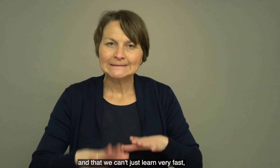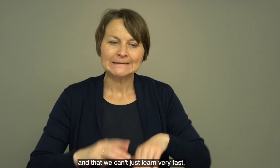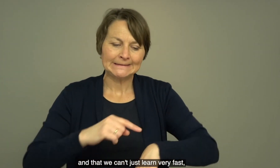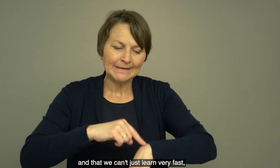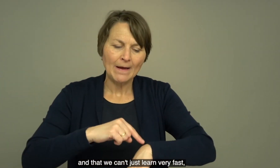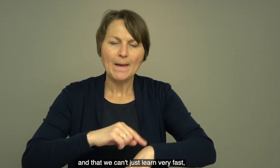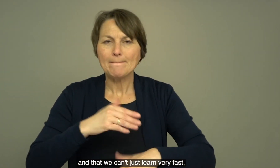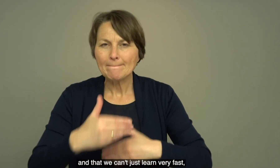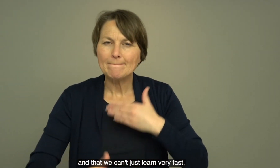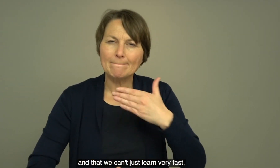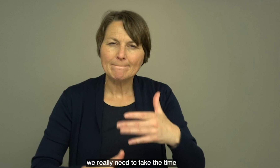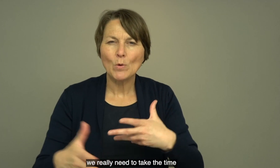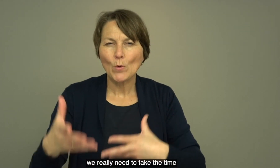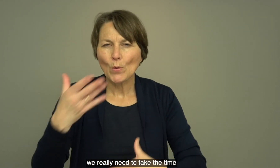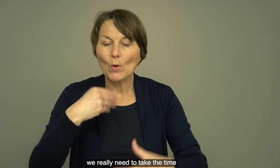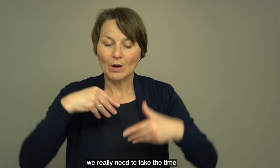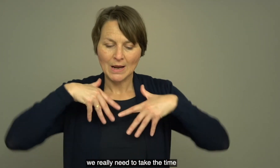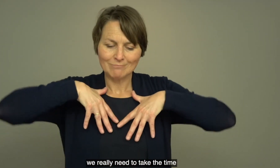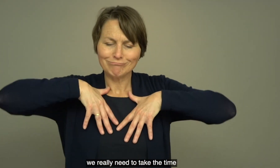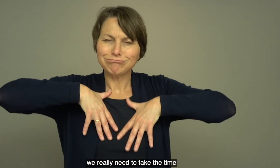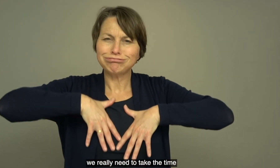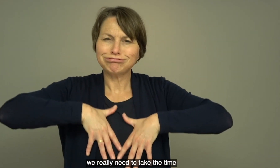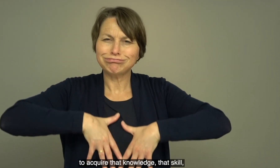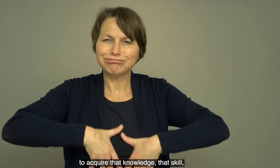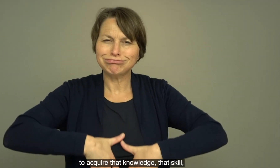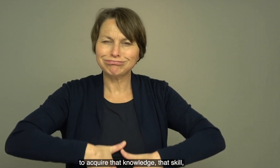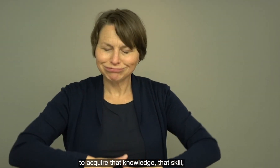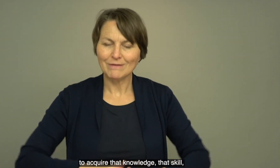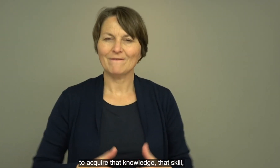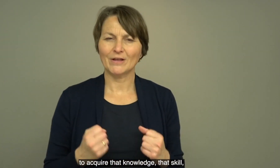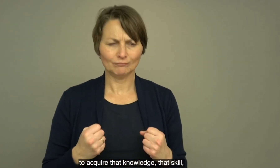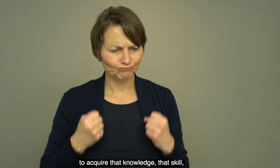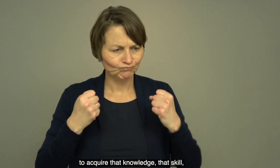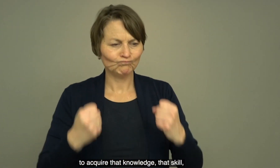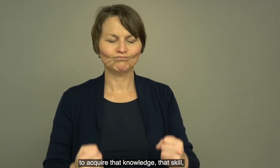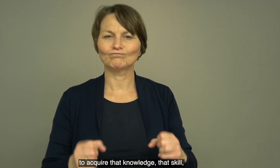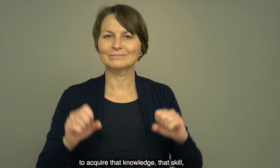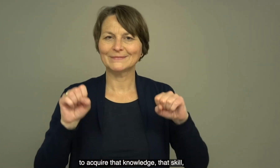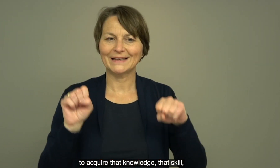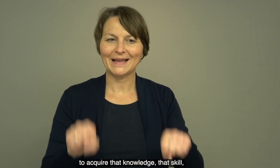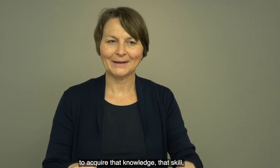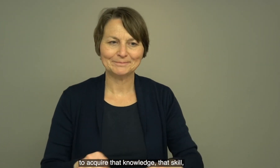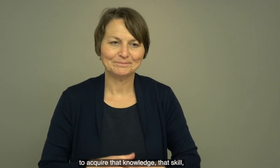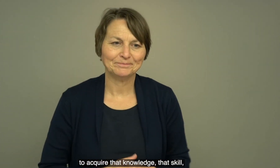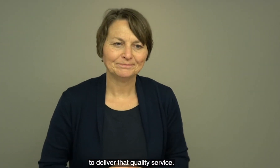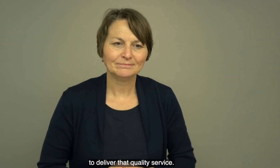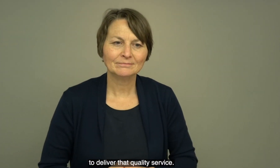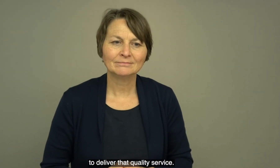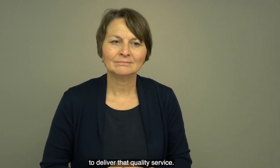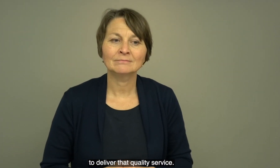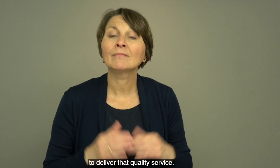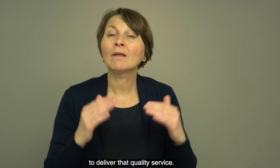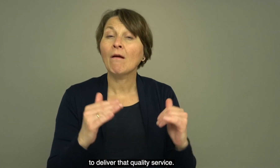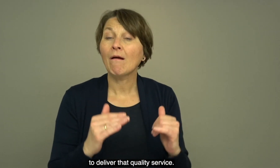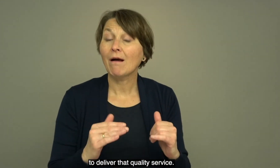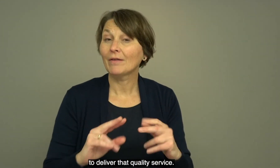learn very fast. We really need to take the time to acquire that knowledge, that skill, to deliver that